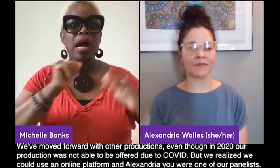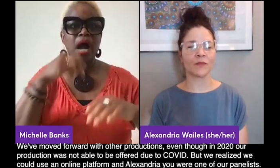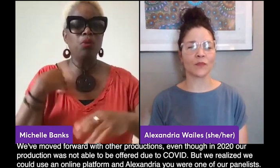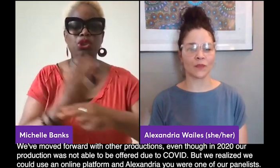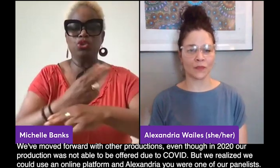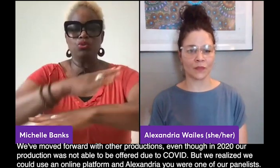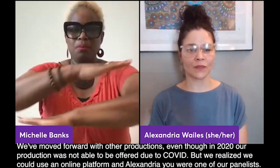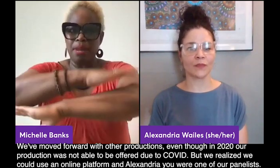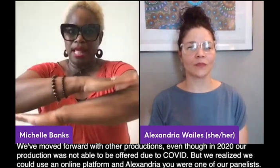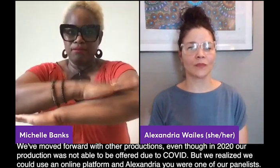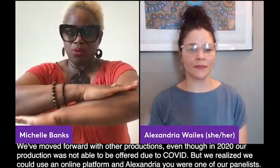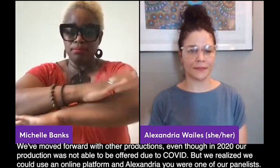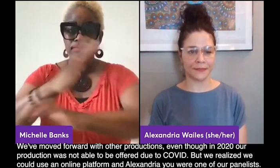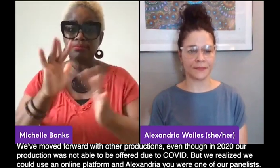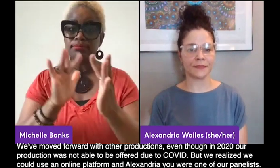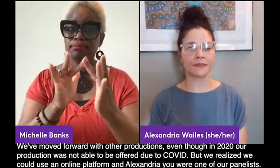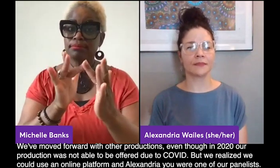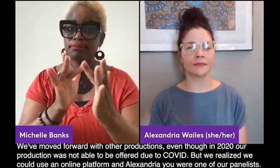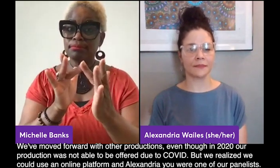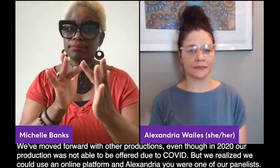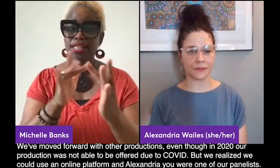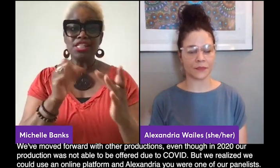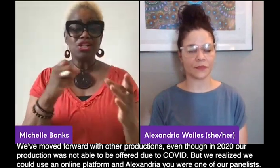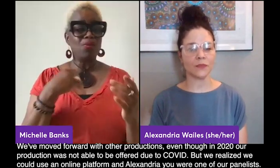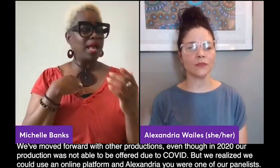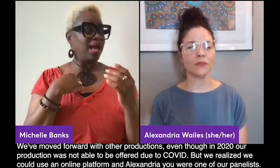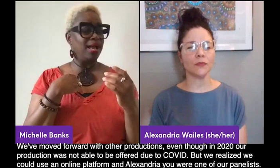we could use an online platform.